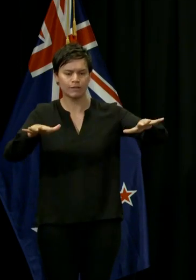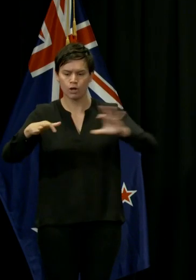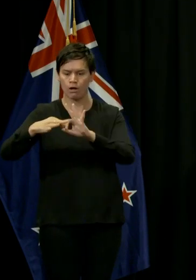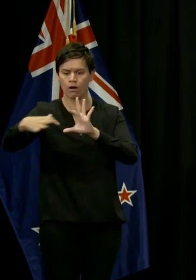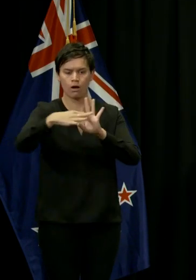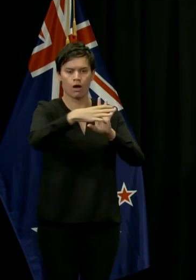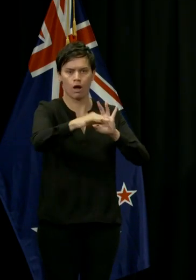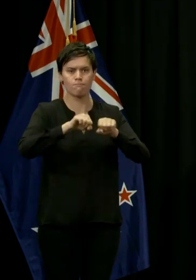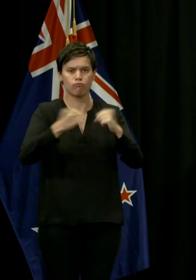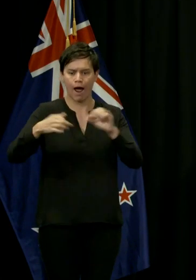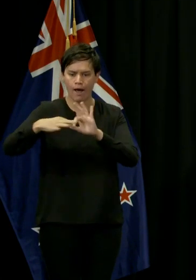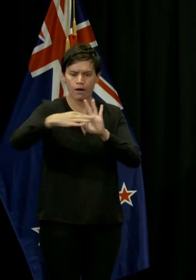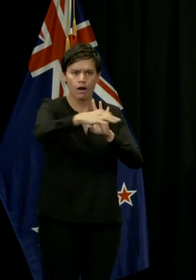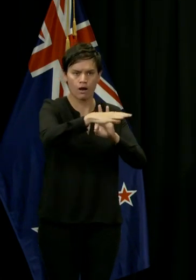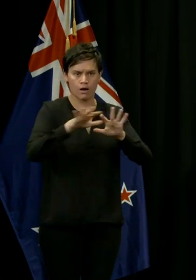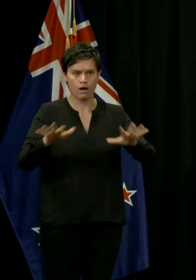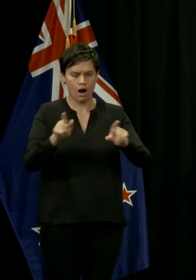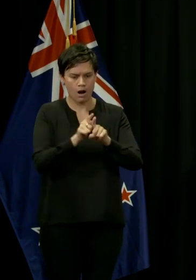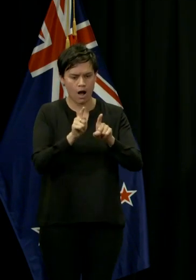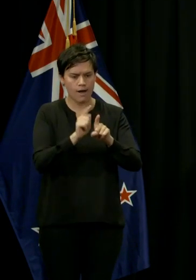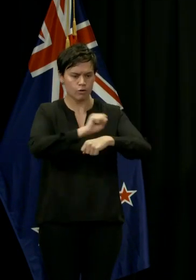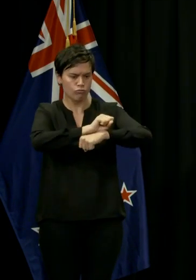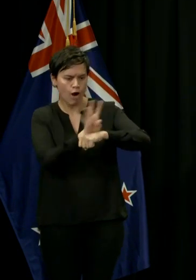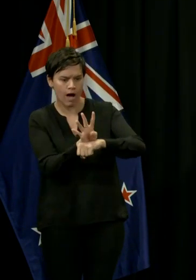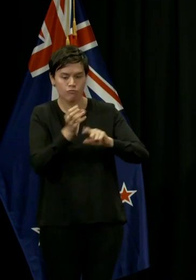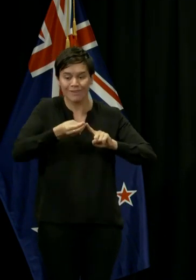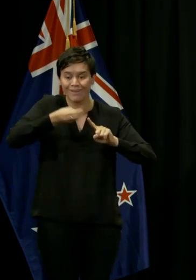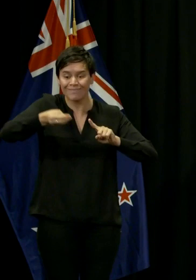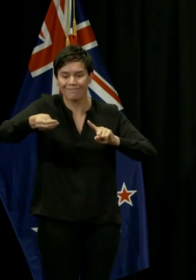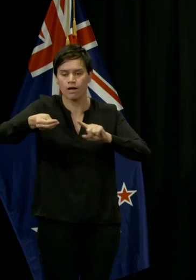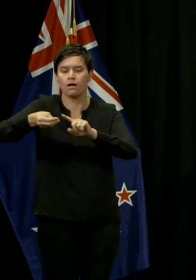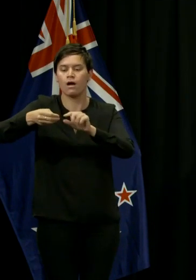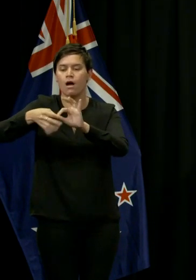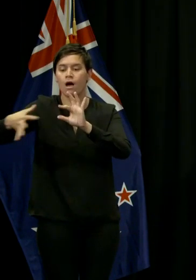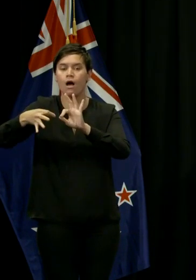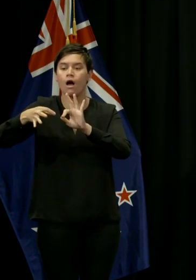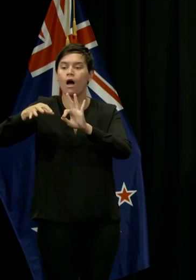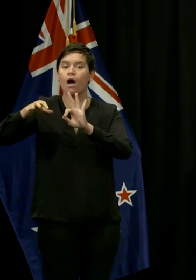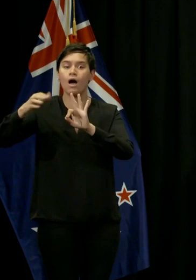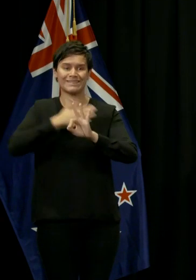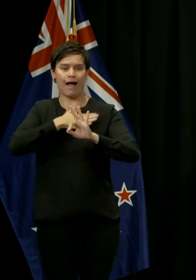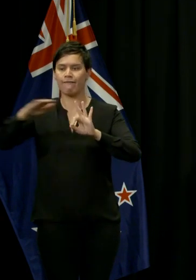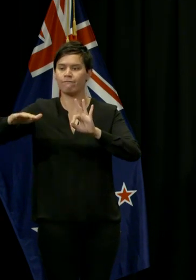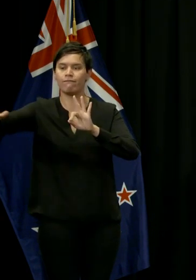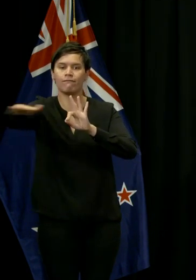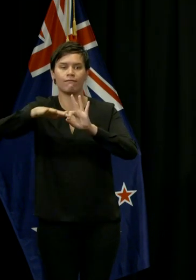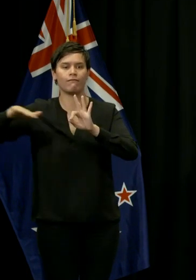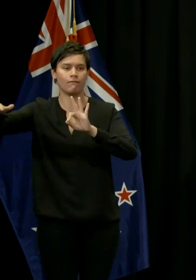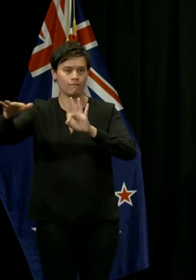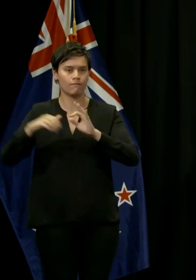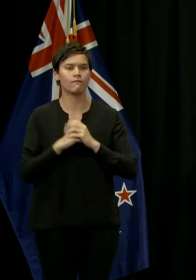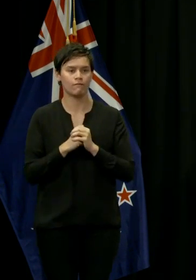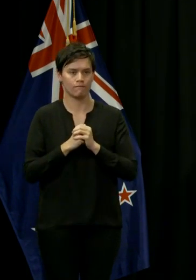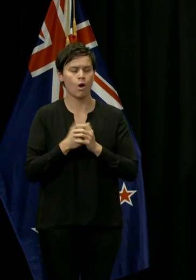the virus, to stop it multiplying, and to protect New Zealanders from the worst. Our plan is